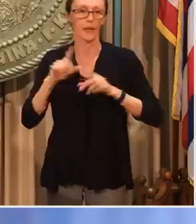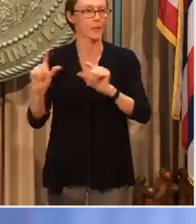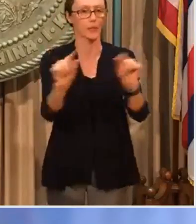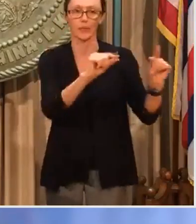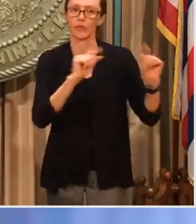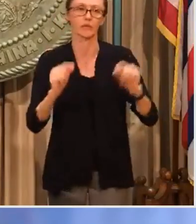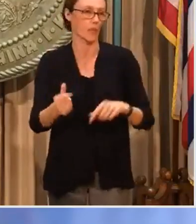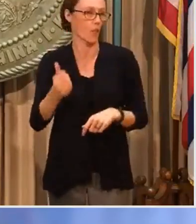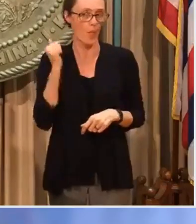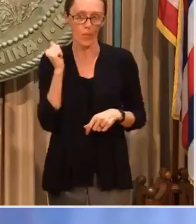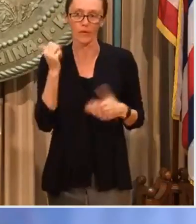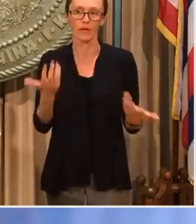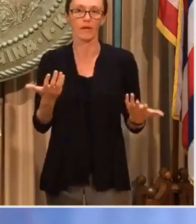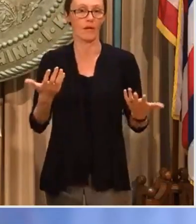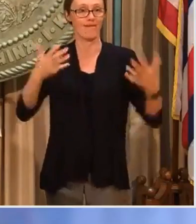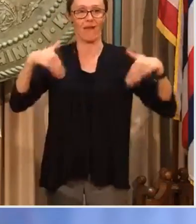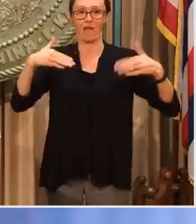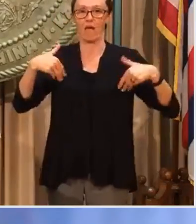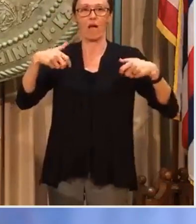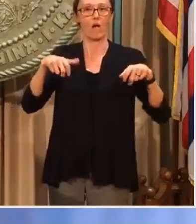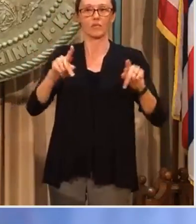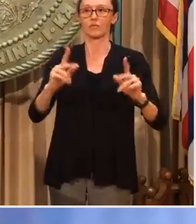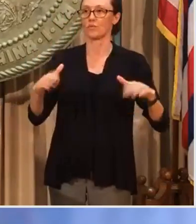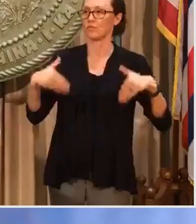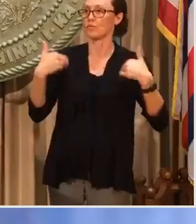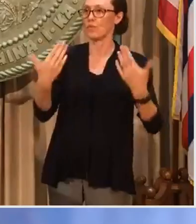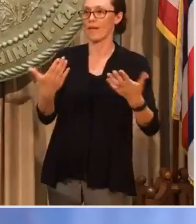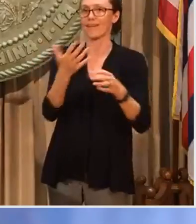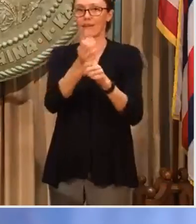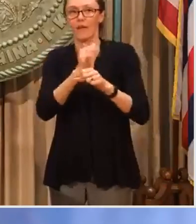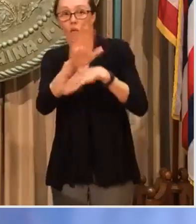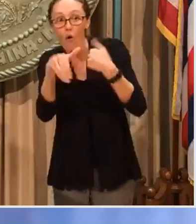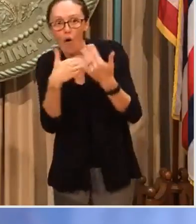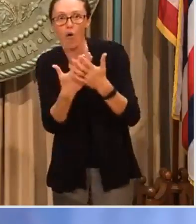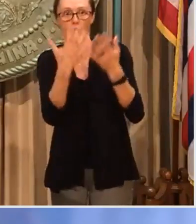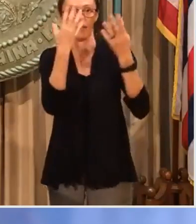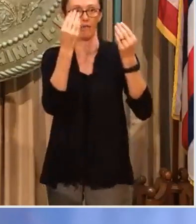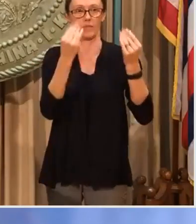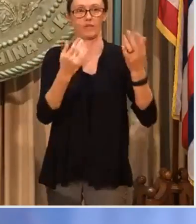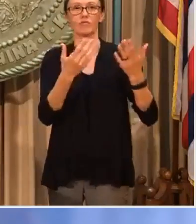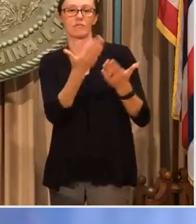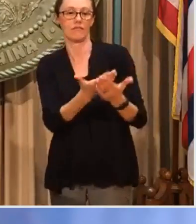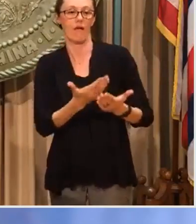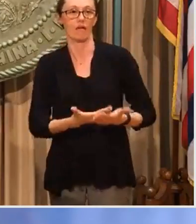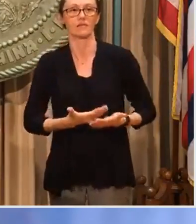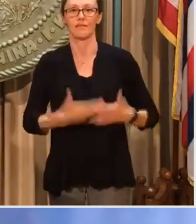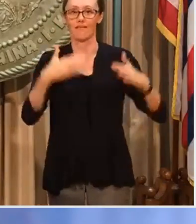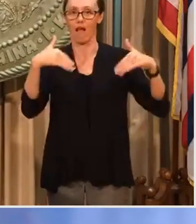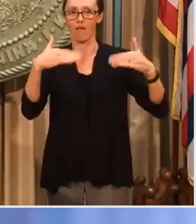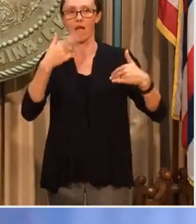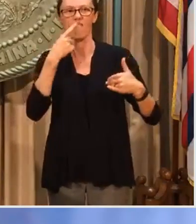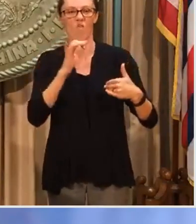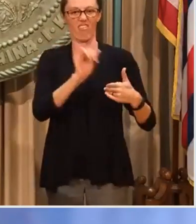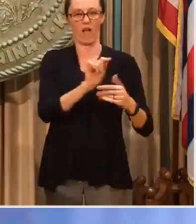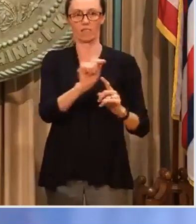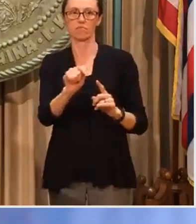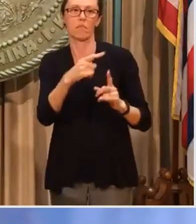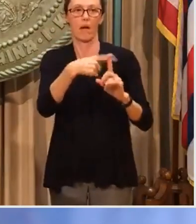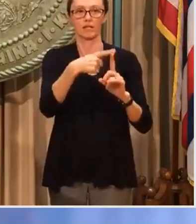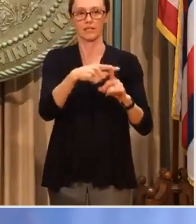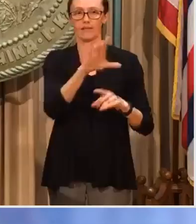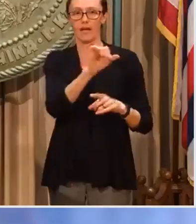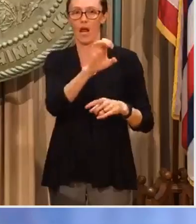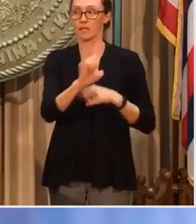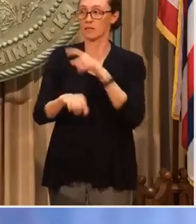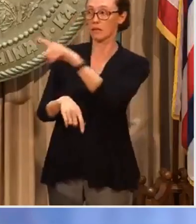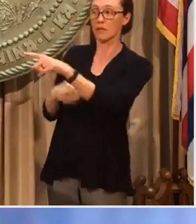rumors, and we have not had the opportunity to get all the information and facts on those positive cases that